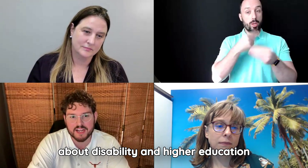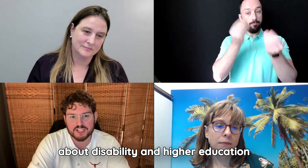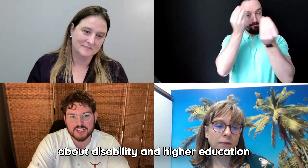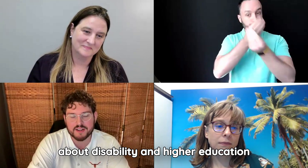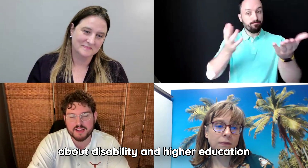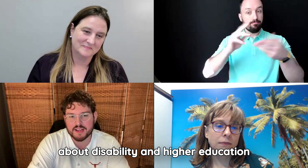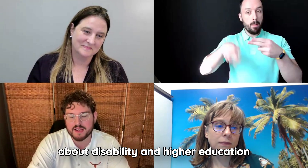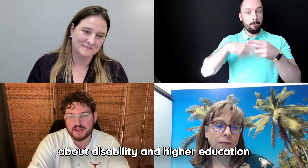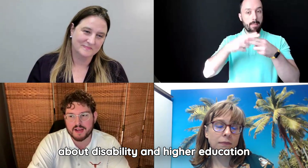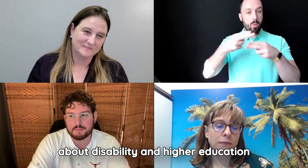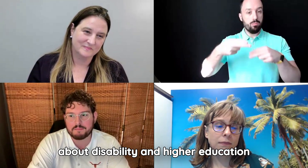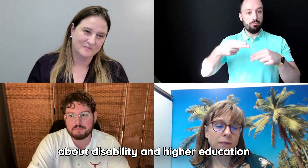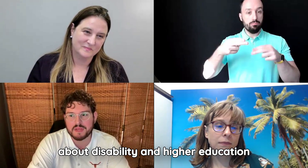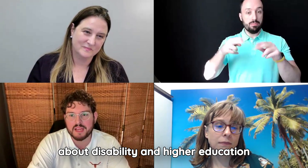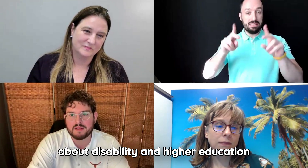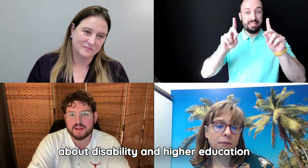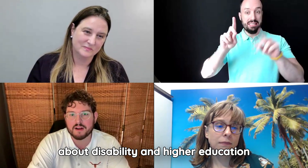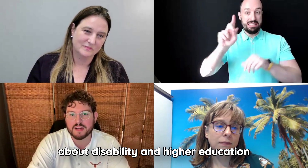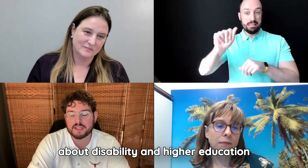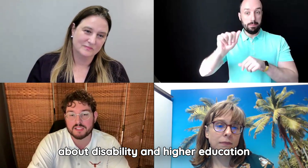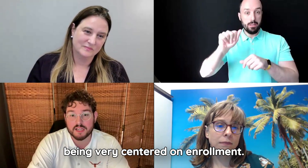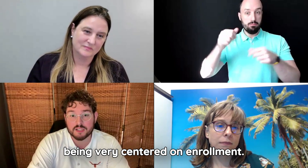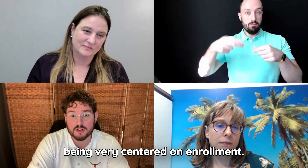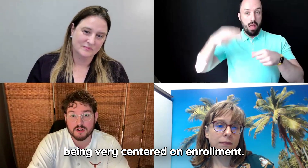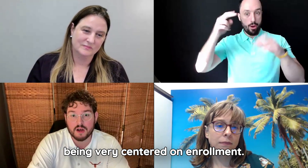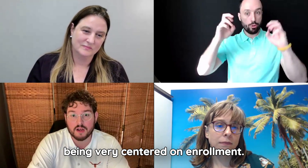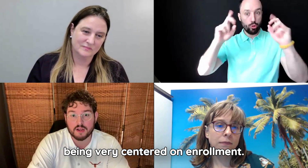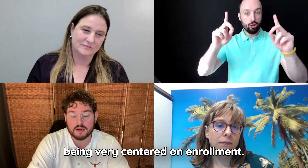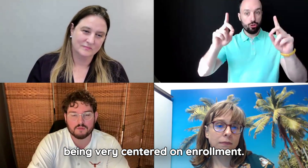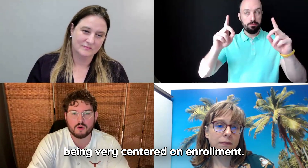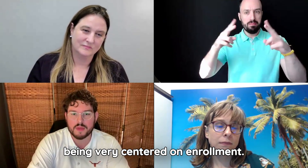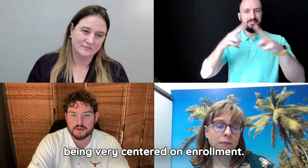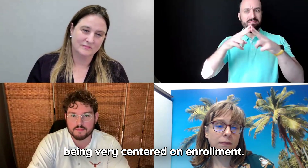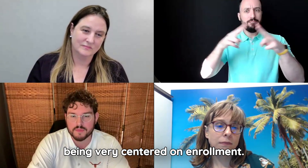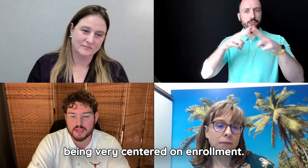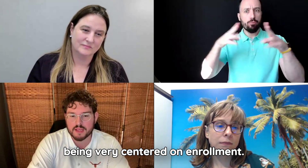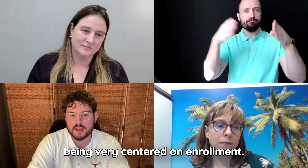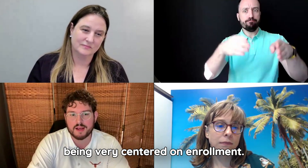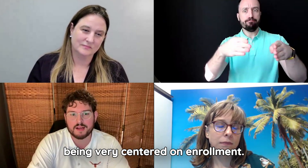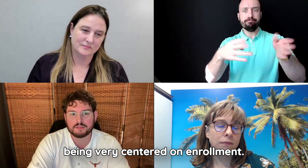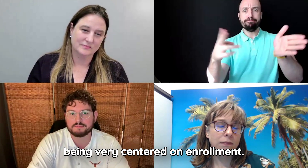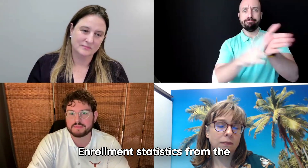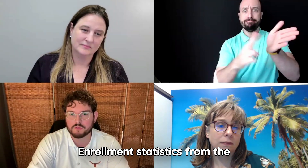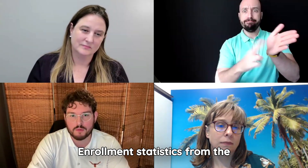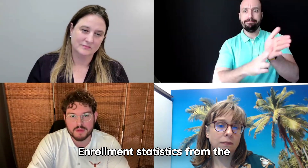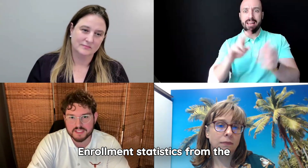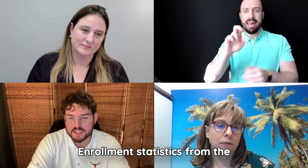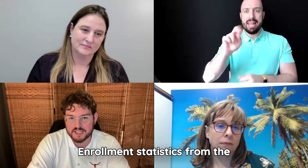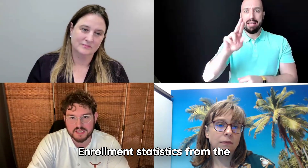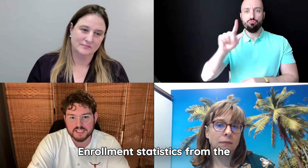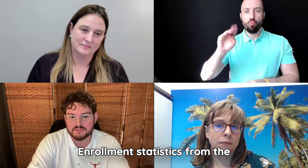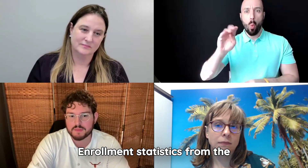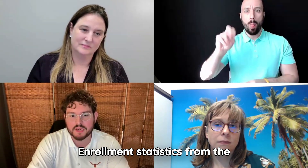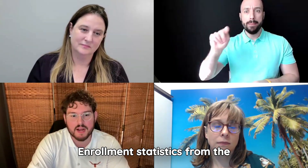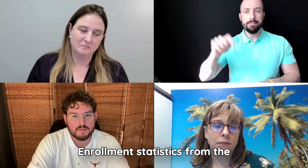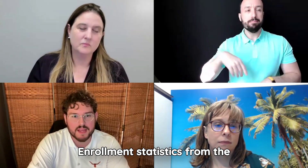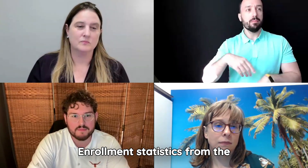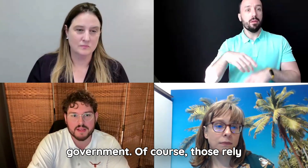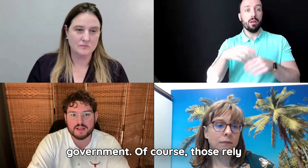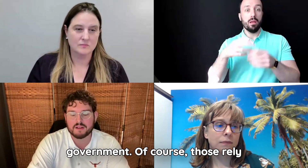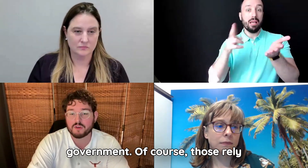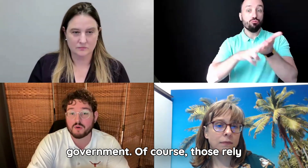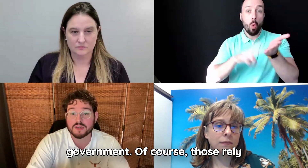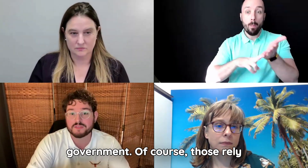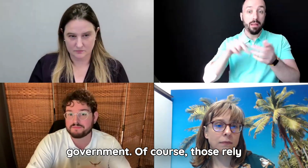higher education, being very centered on enrollment, enrollment statistics from the